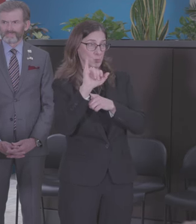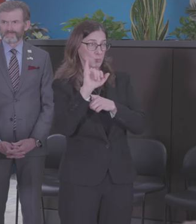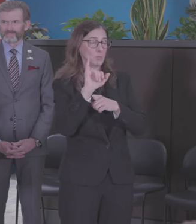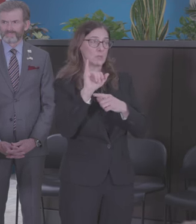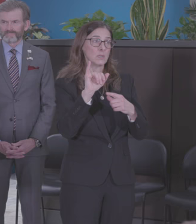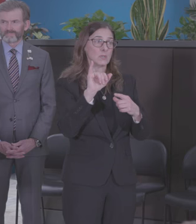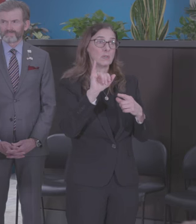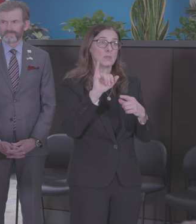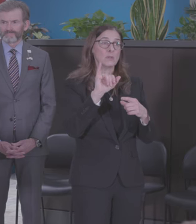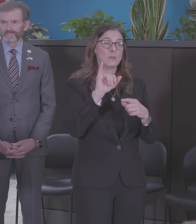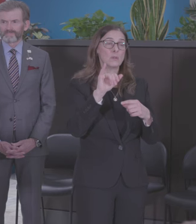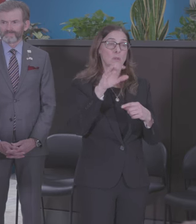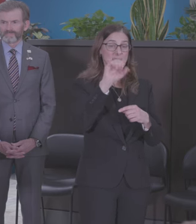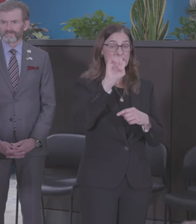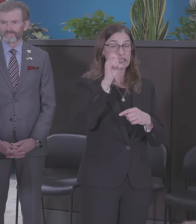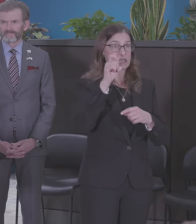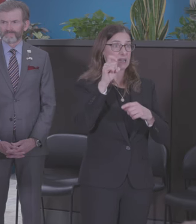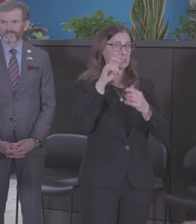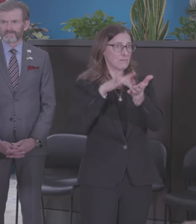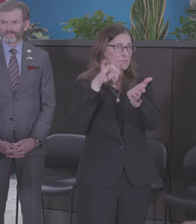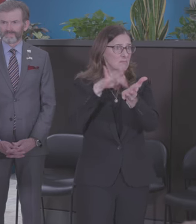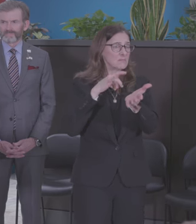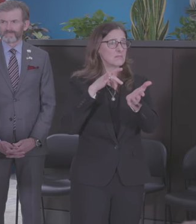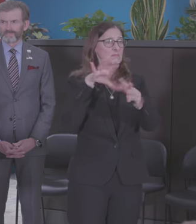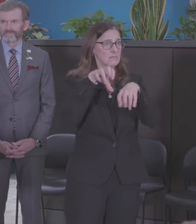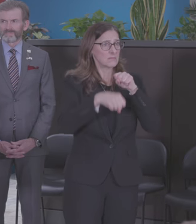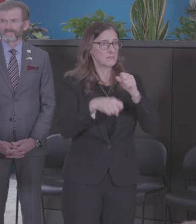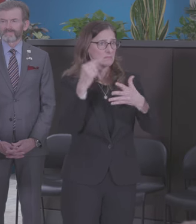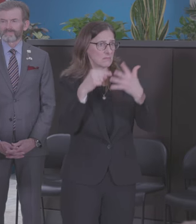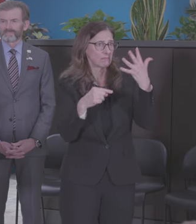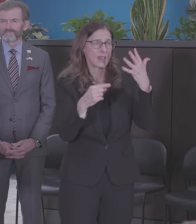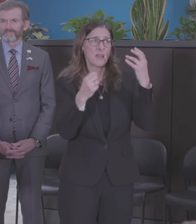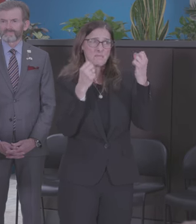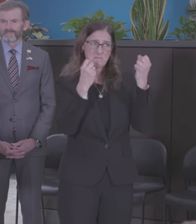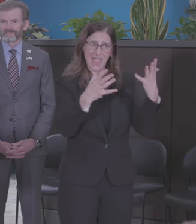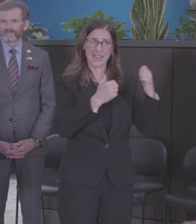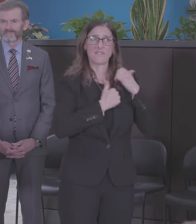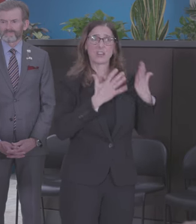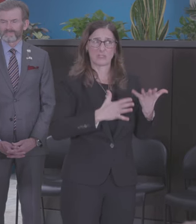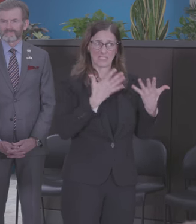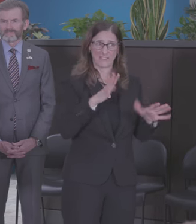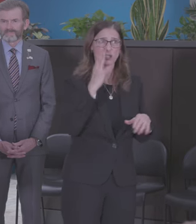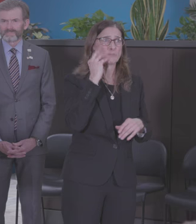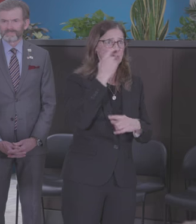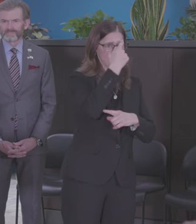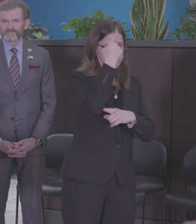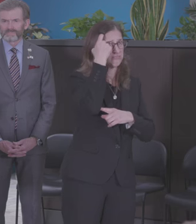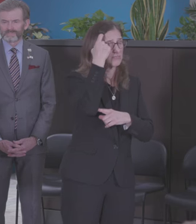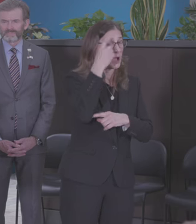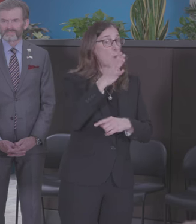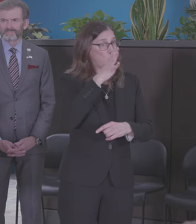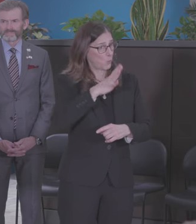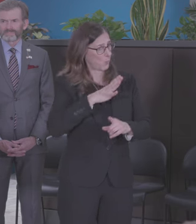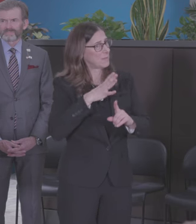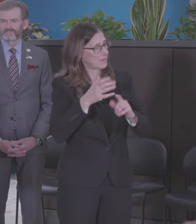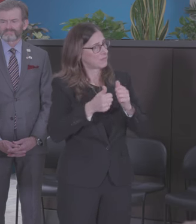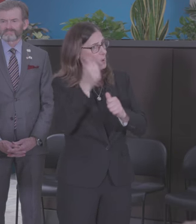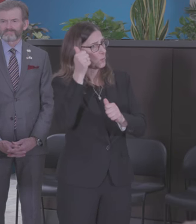to a lot of veterans, a lot of our women veterans especially. It's a wraparound service and necessary that we deal with that as